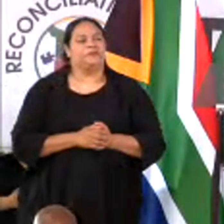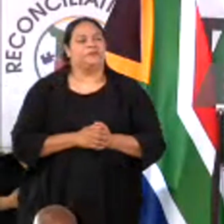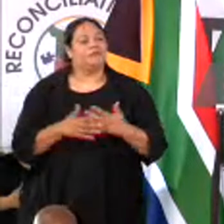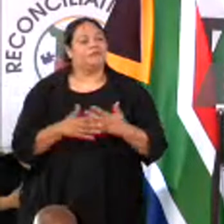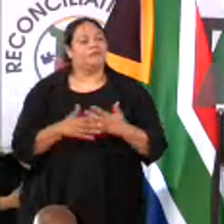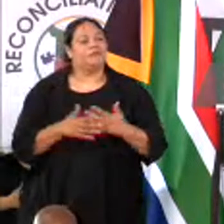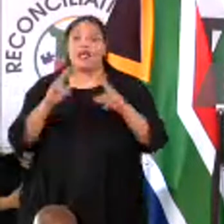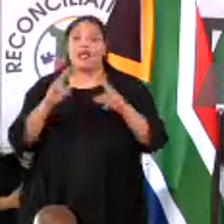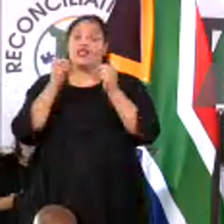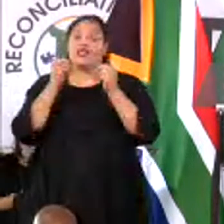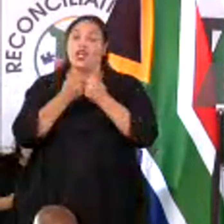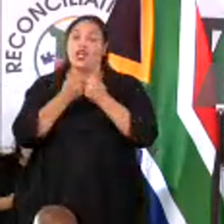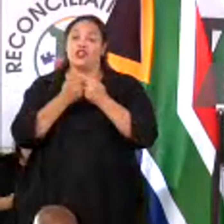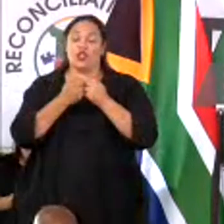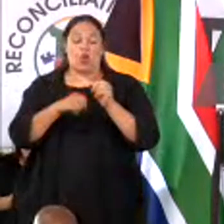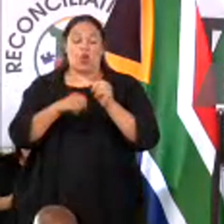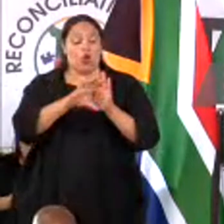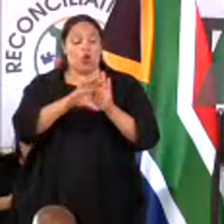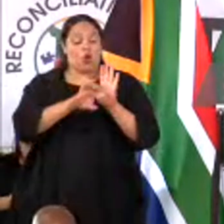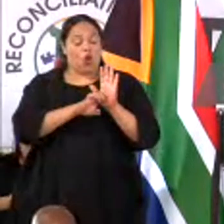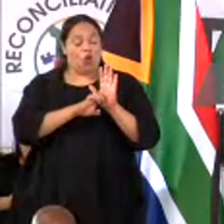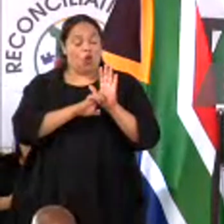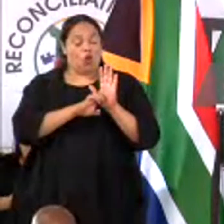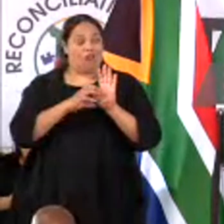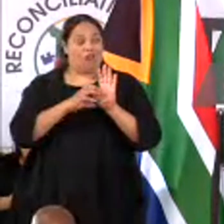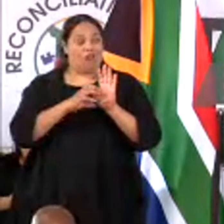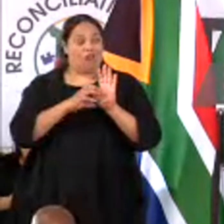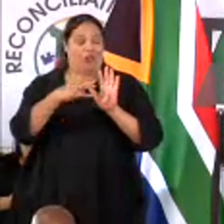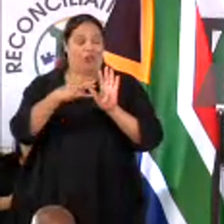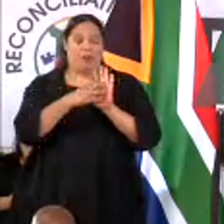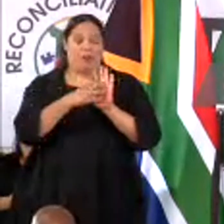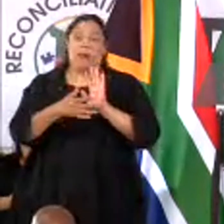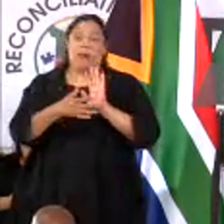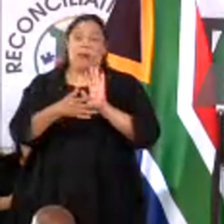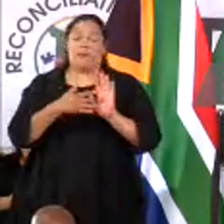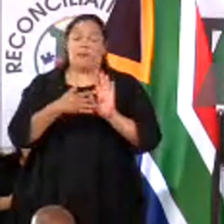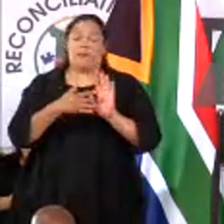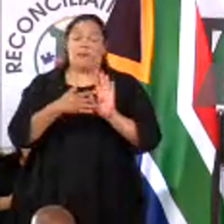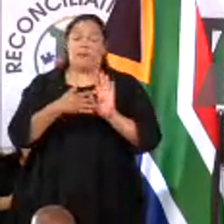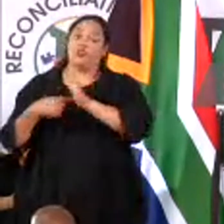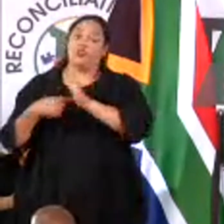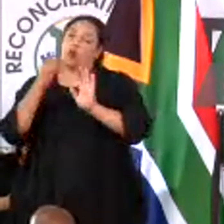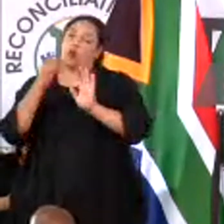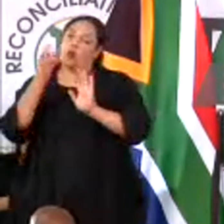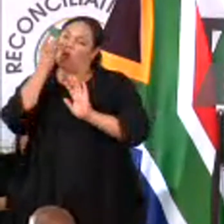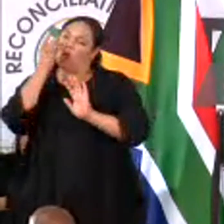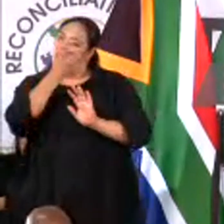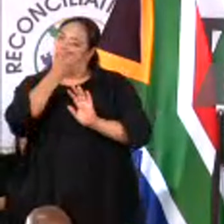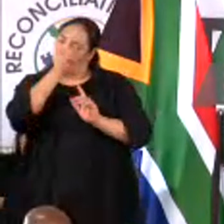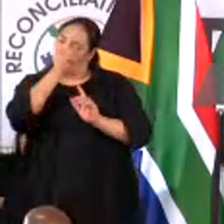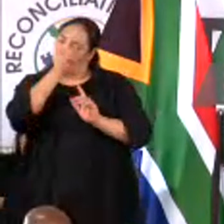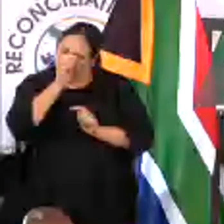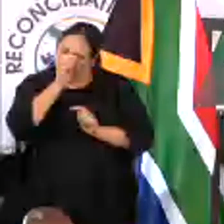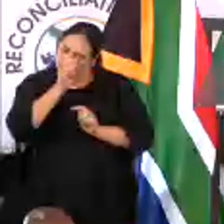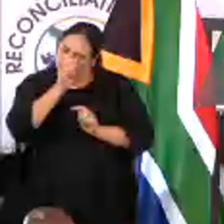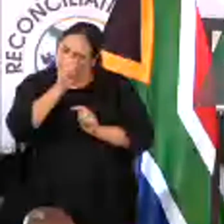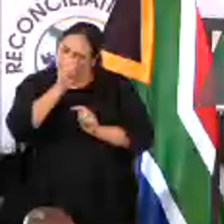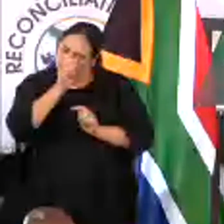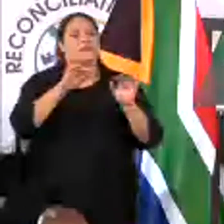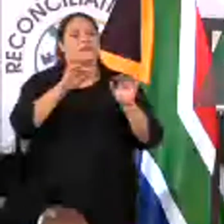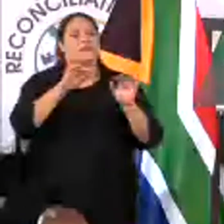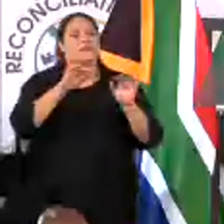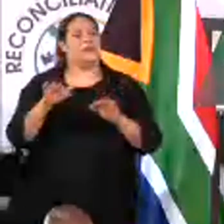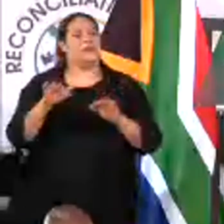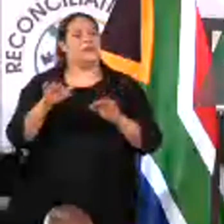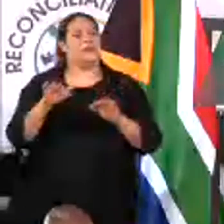Now, our national coat of arms pays tribute to the boy and the sun.